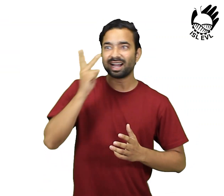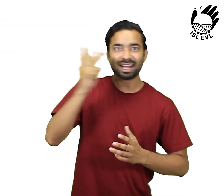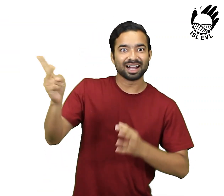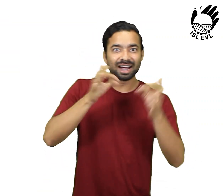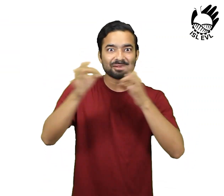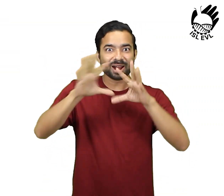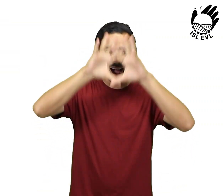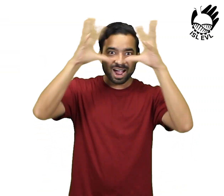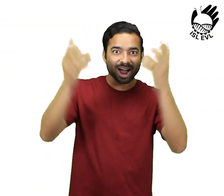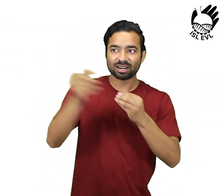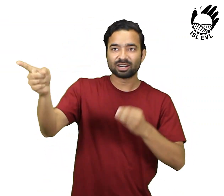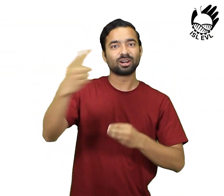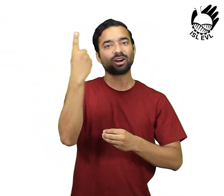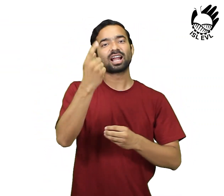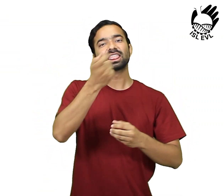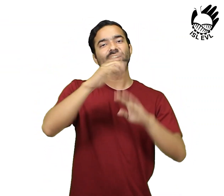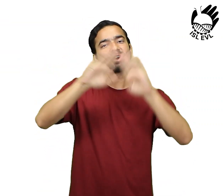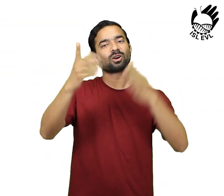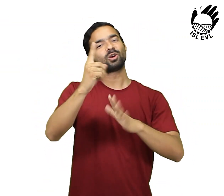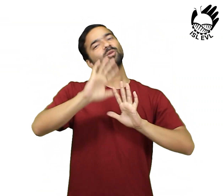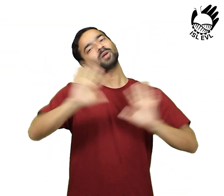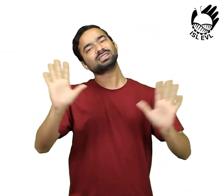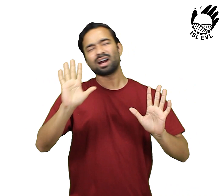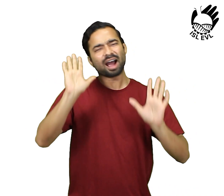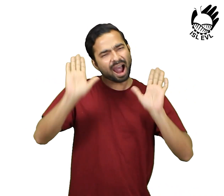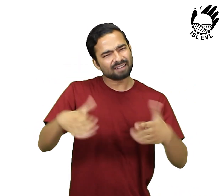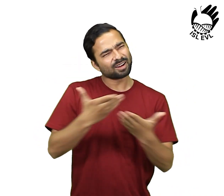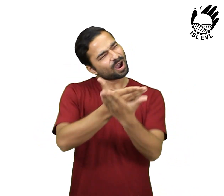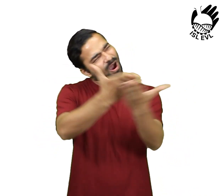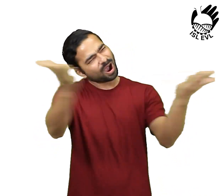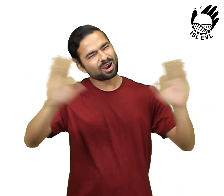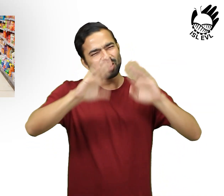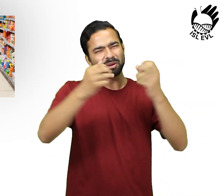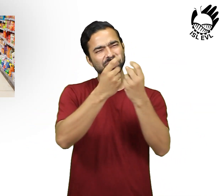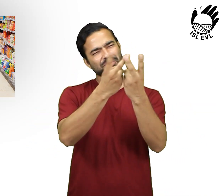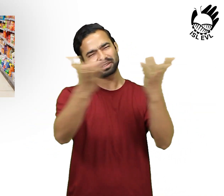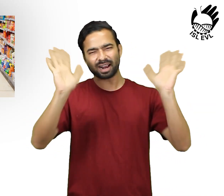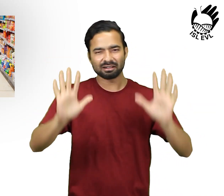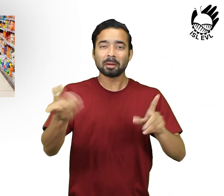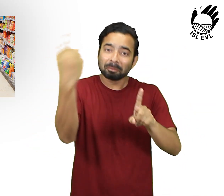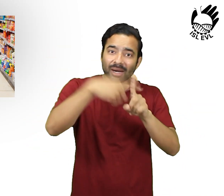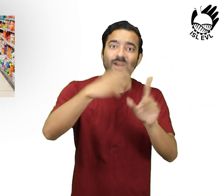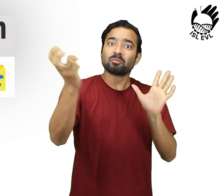We can see that this material can easily be bought from a nearby market or from e-markets.